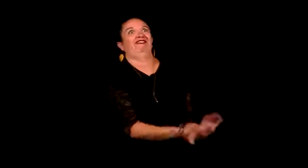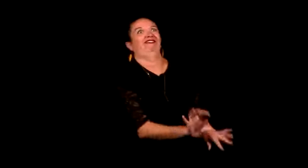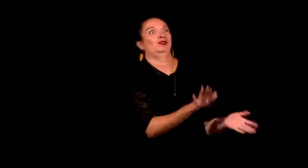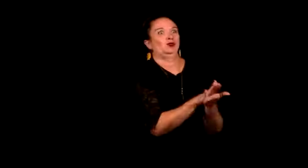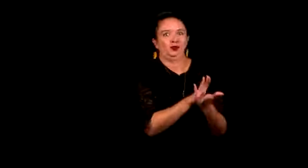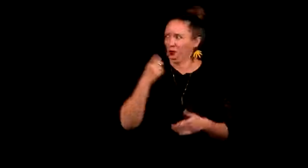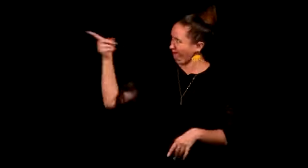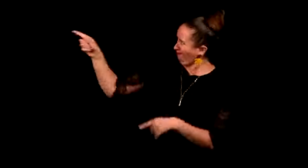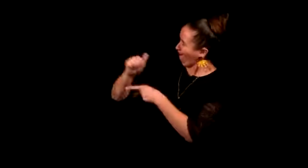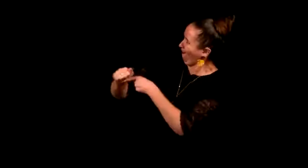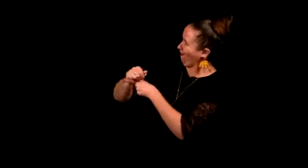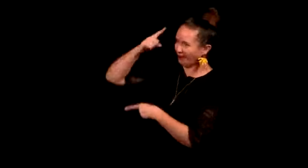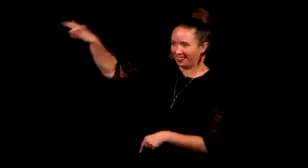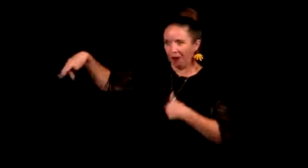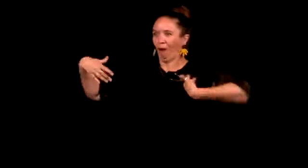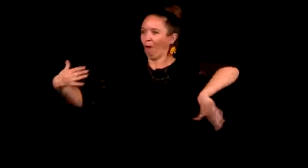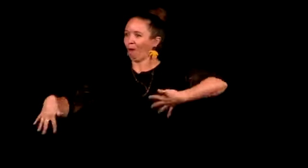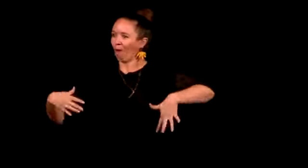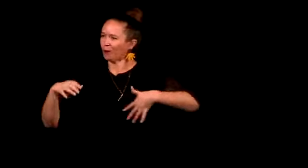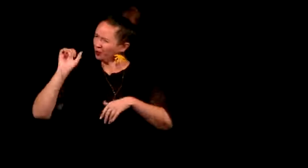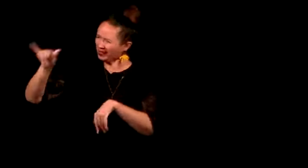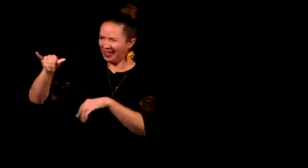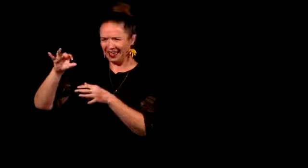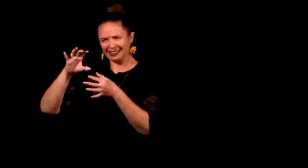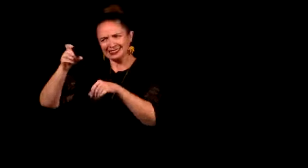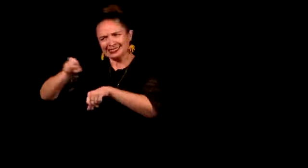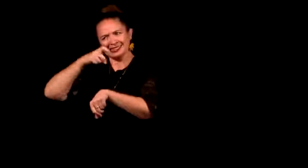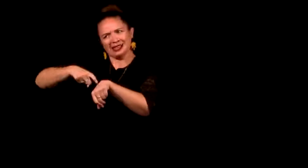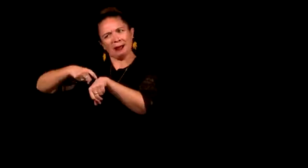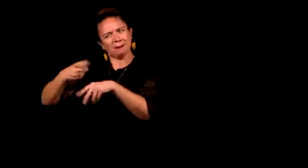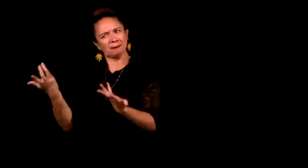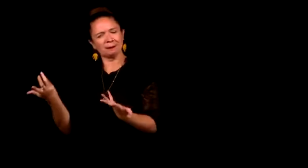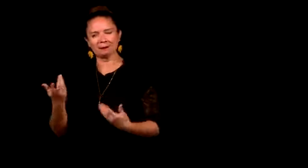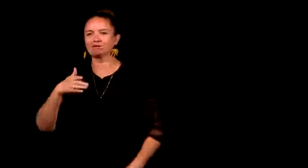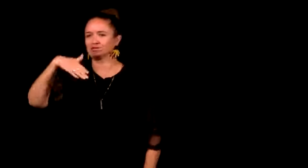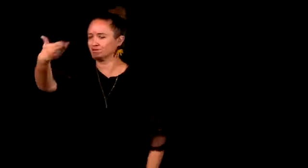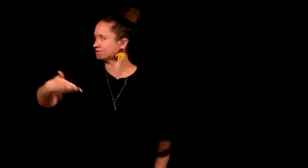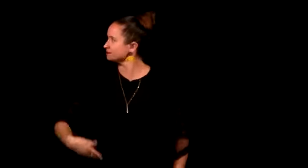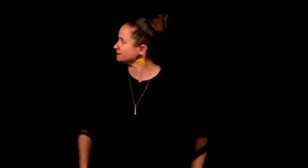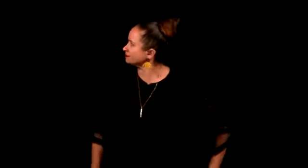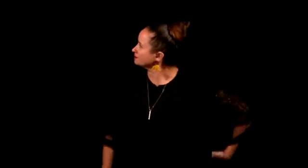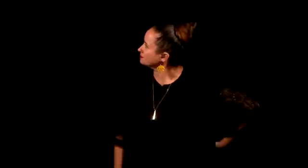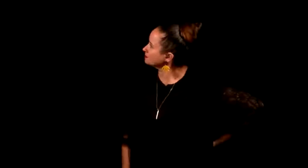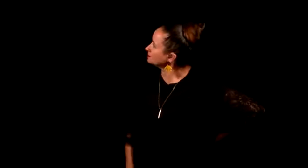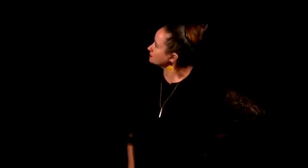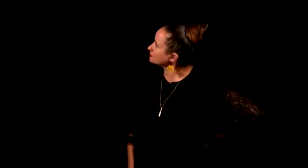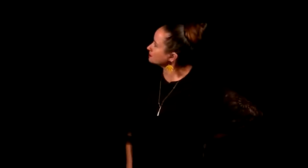schedule would have been like? And we're just sitting and cheering the end result. All right, so we're moving